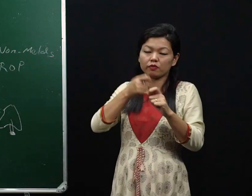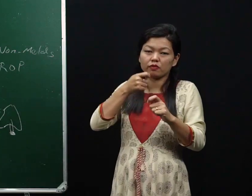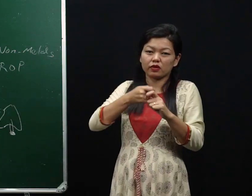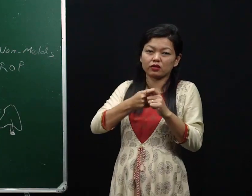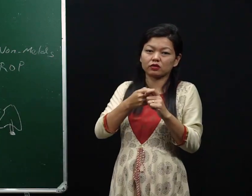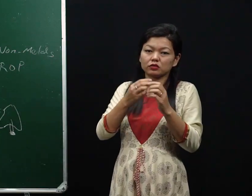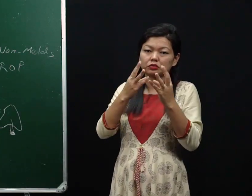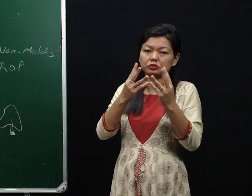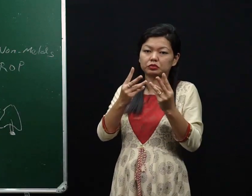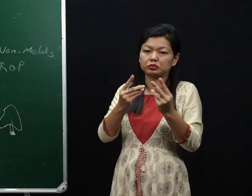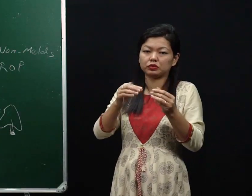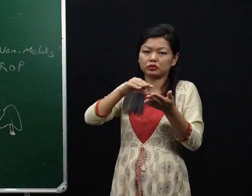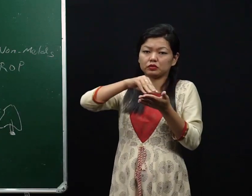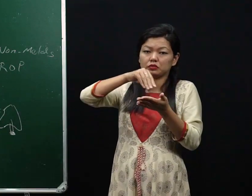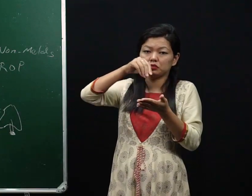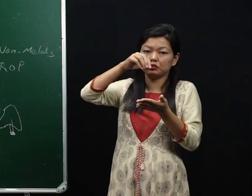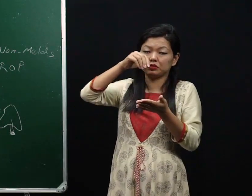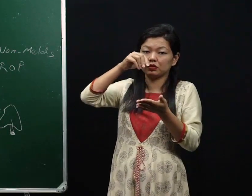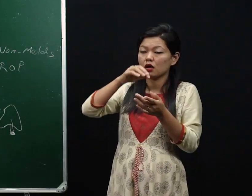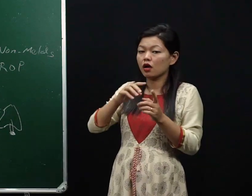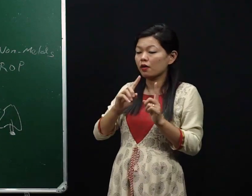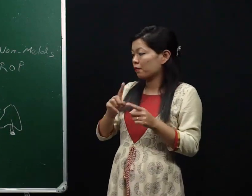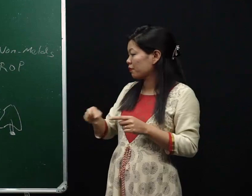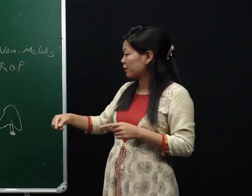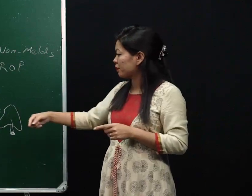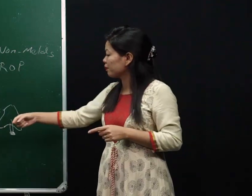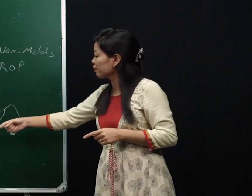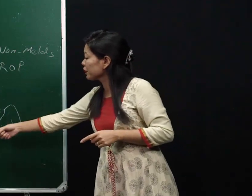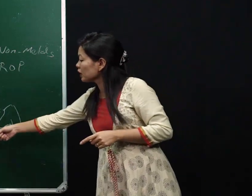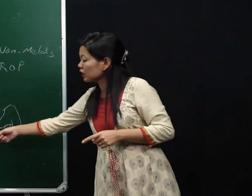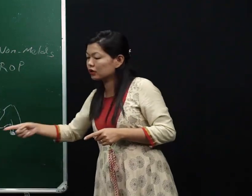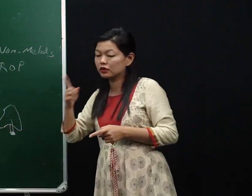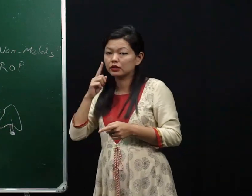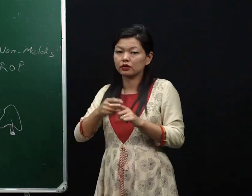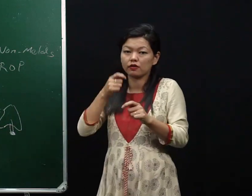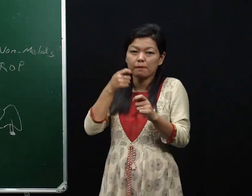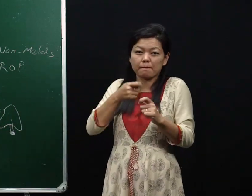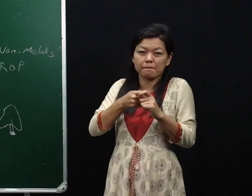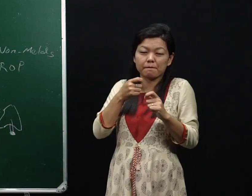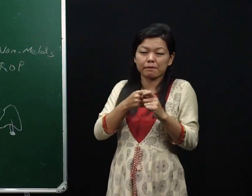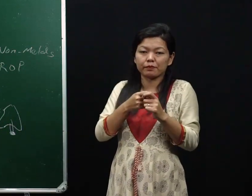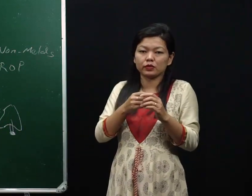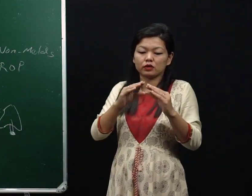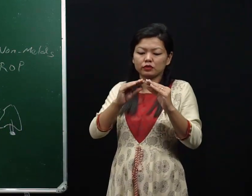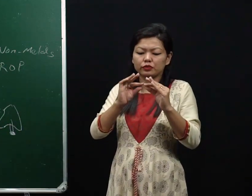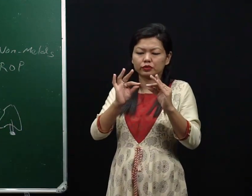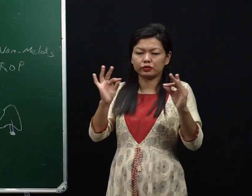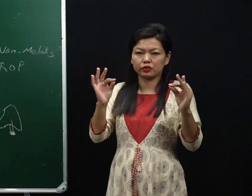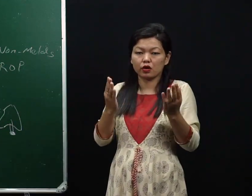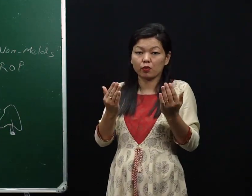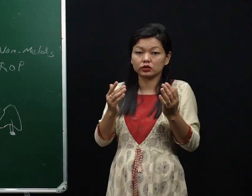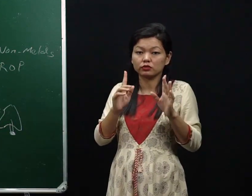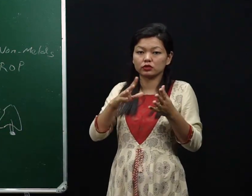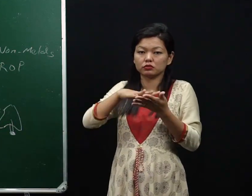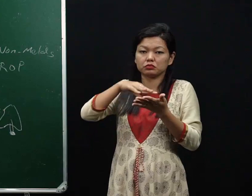behave like the aluminum foil, right? Or we can also take an example, you can take an iron nail, okay? An iron nail also, if you